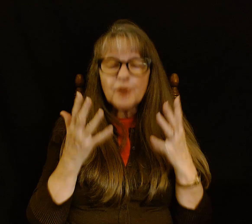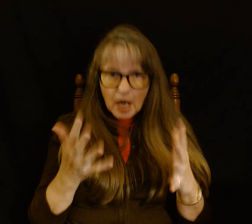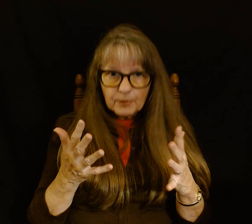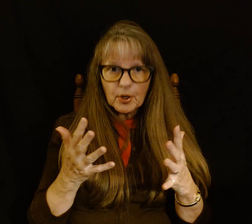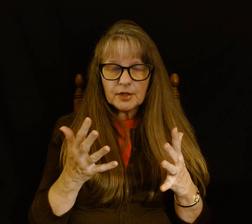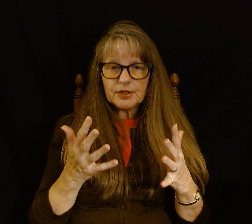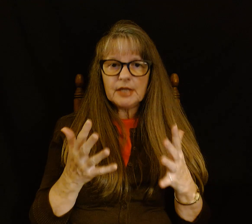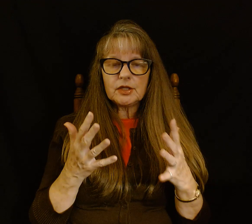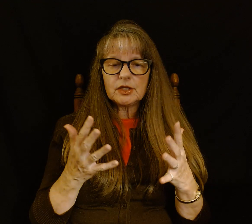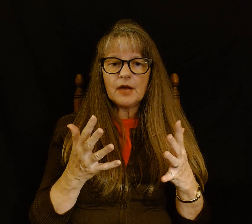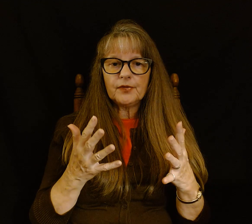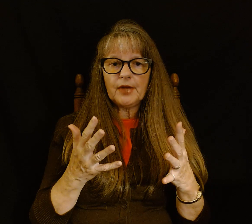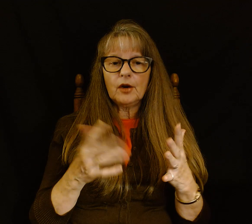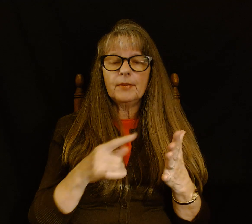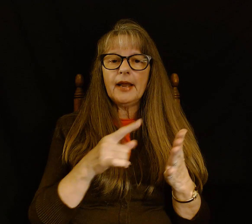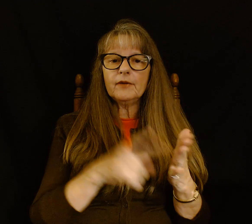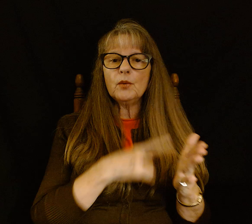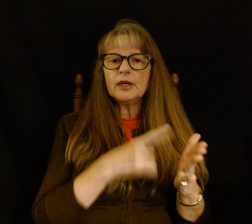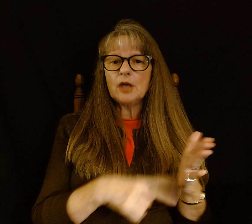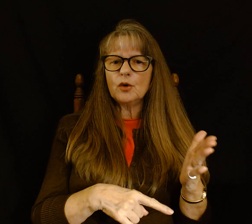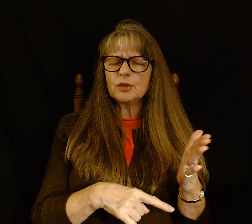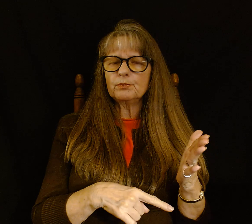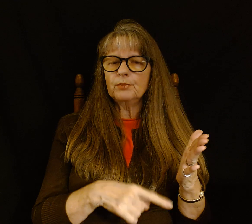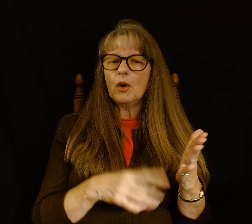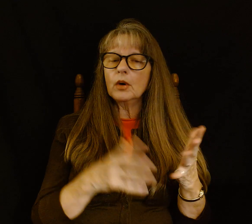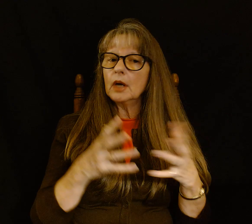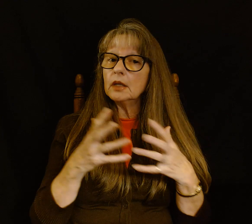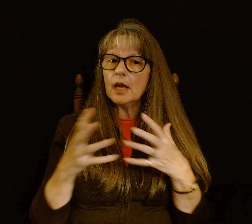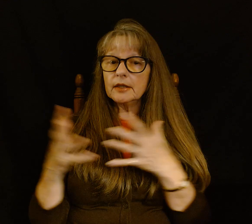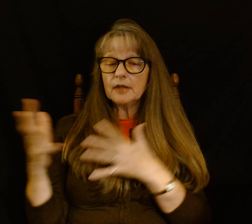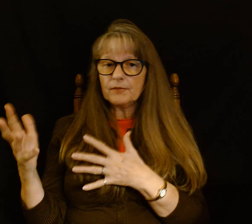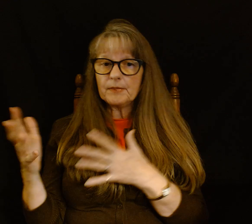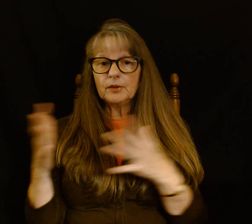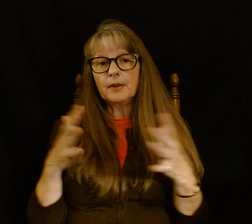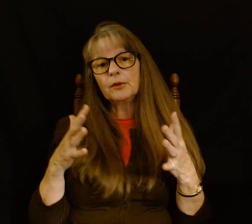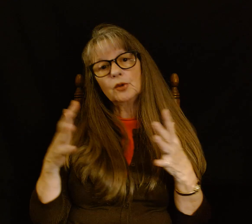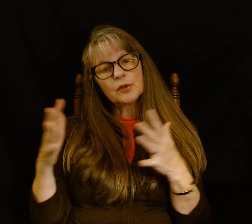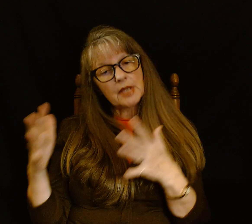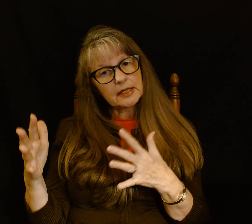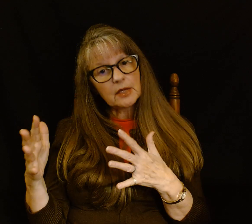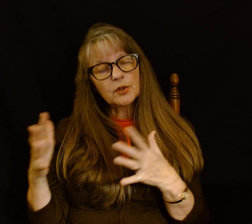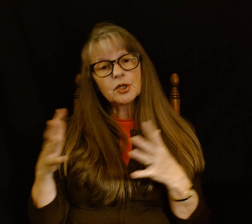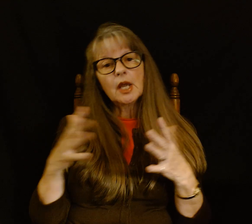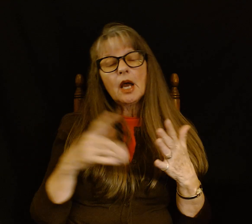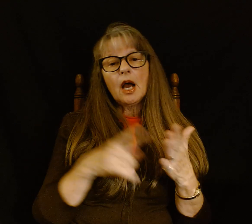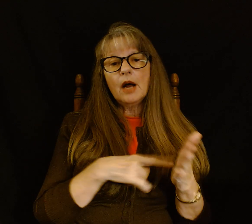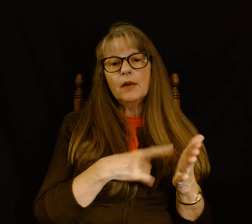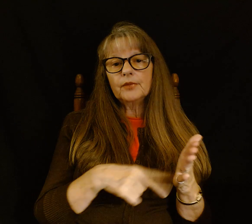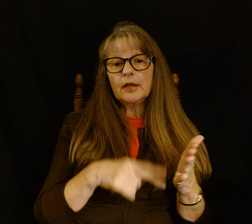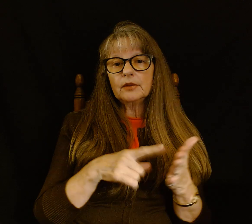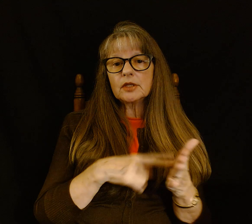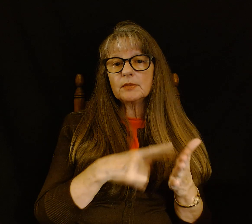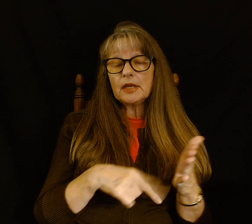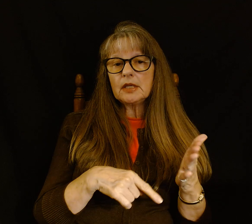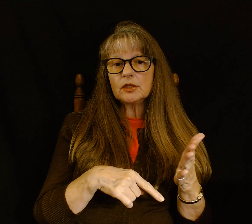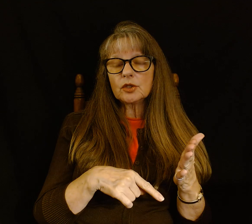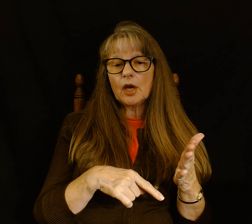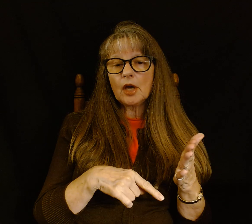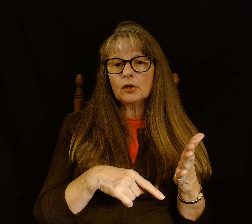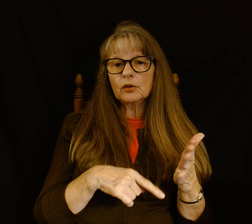thought process is not there. But everyone knows, or a lot of deaf people and people who know sign language, that this means